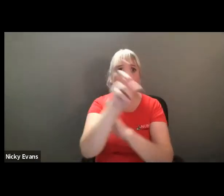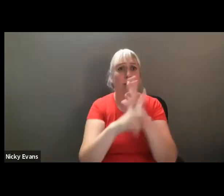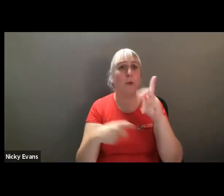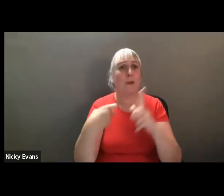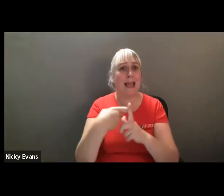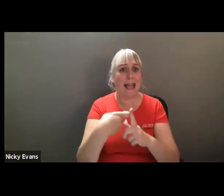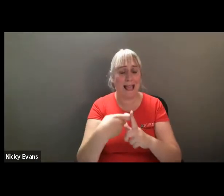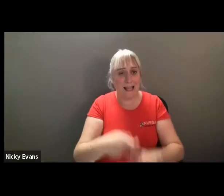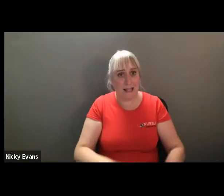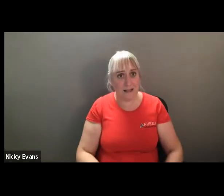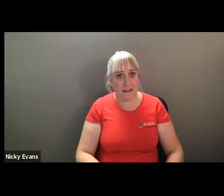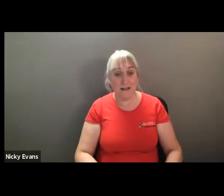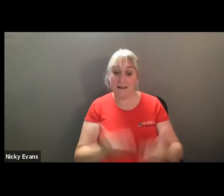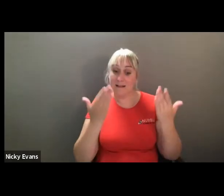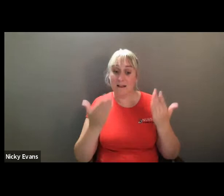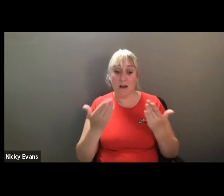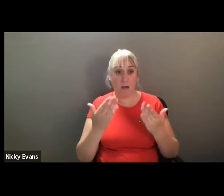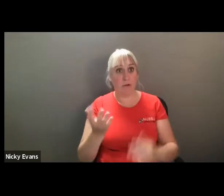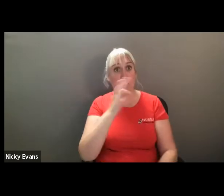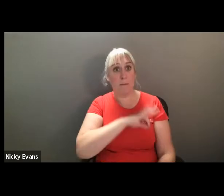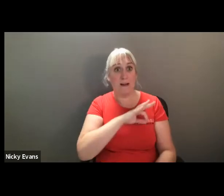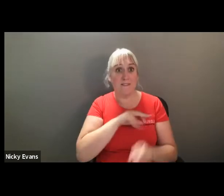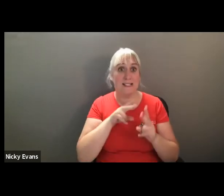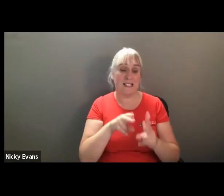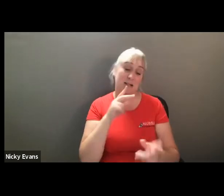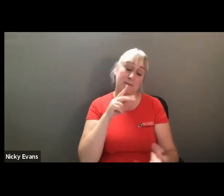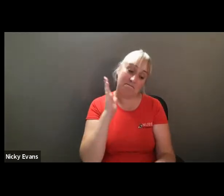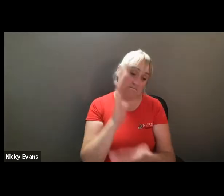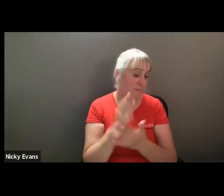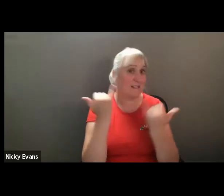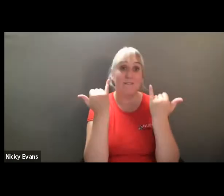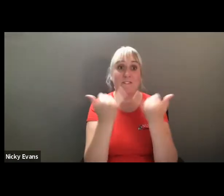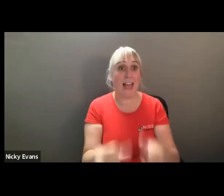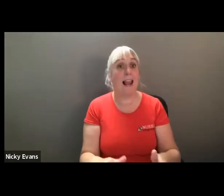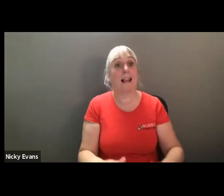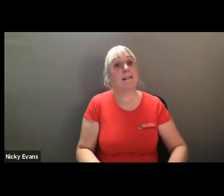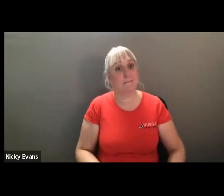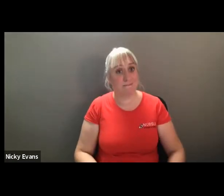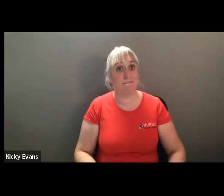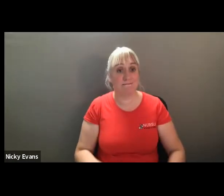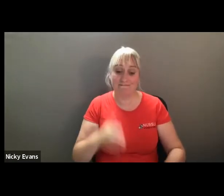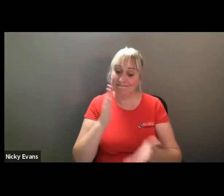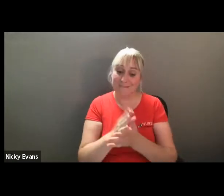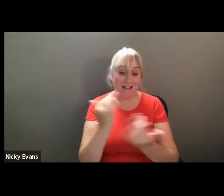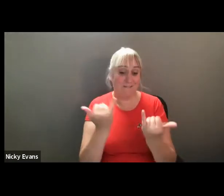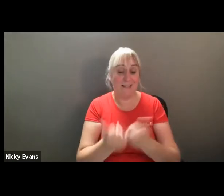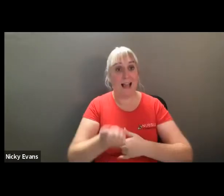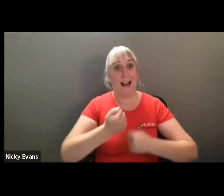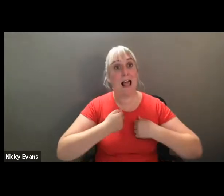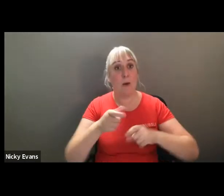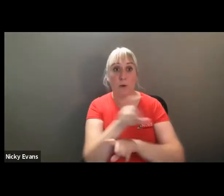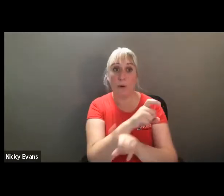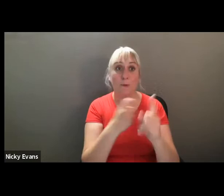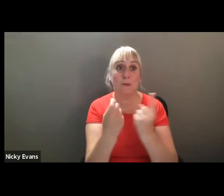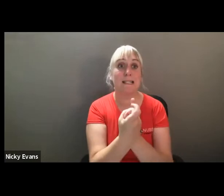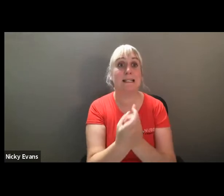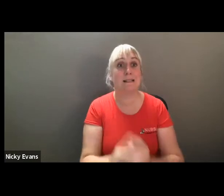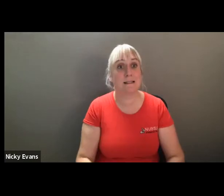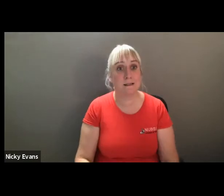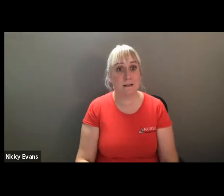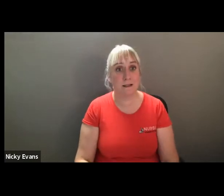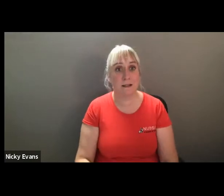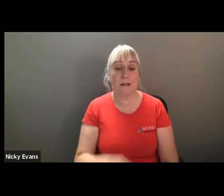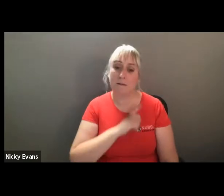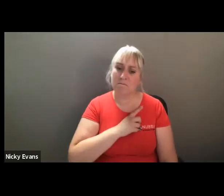nothing new. The current social security system is failing. It's failing our low-income communities, and it's not allowing them to realise